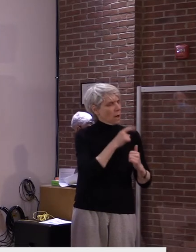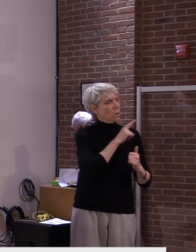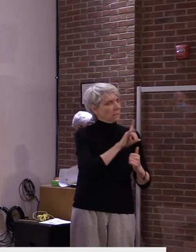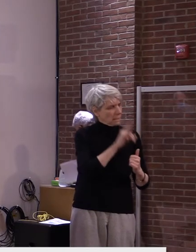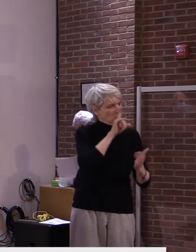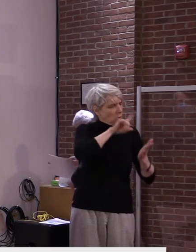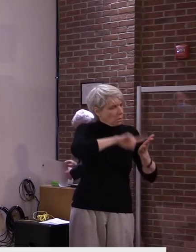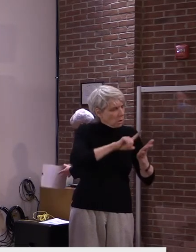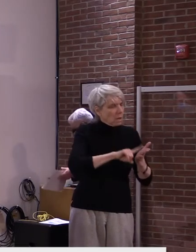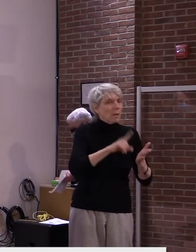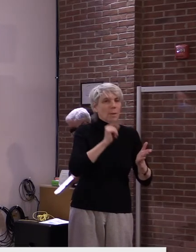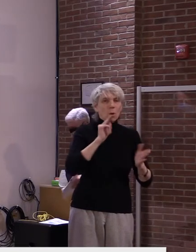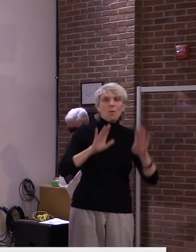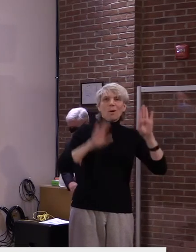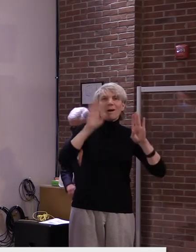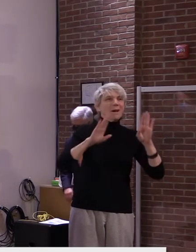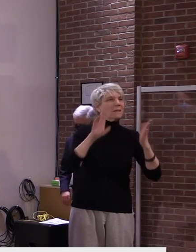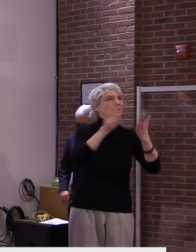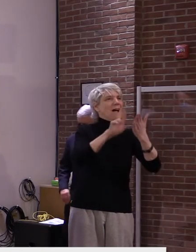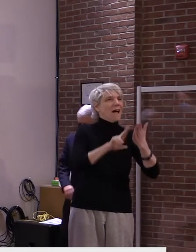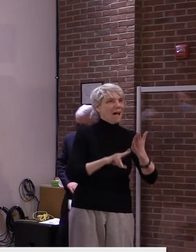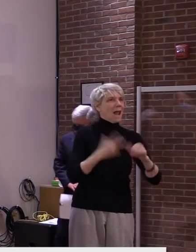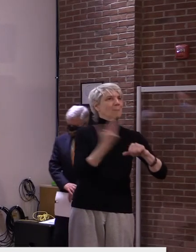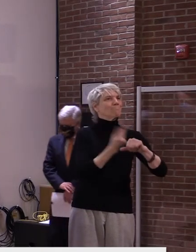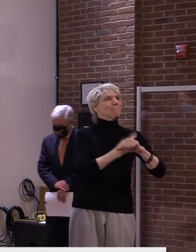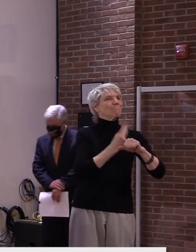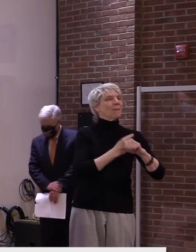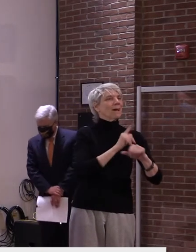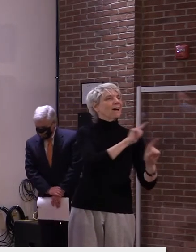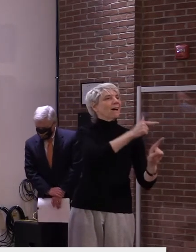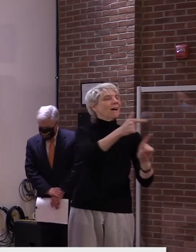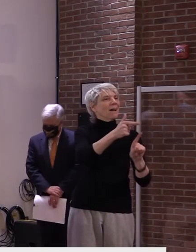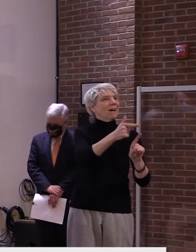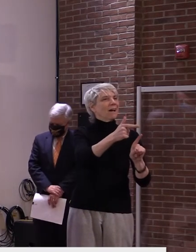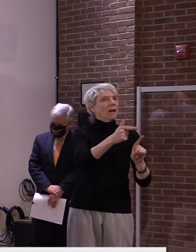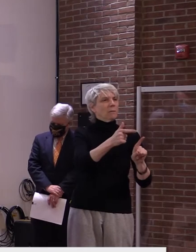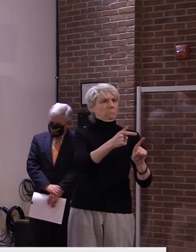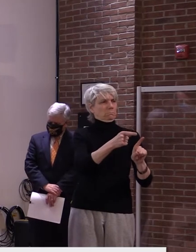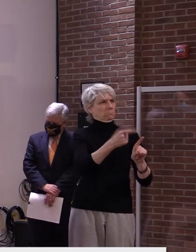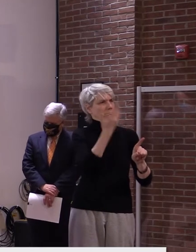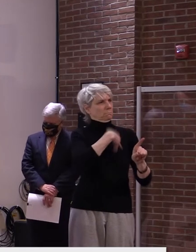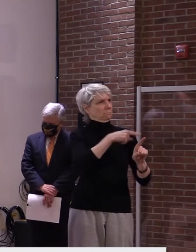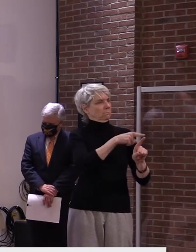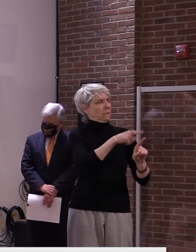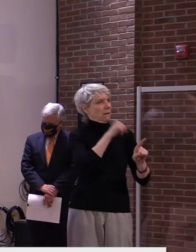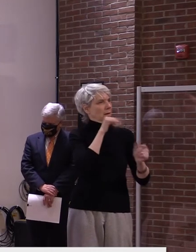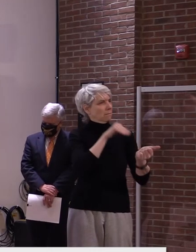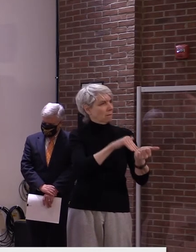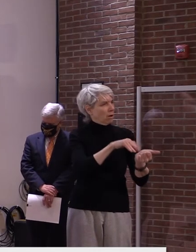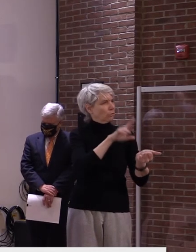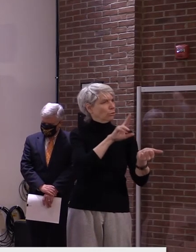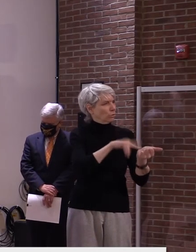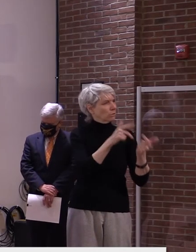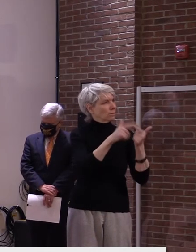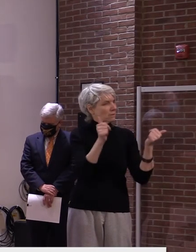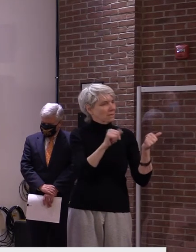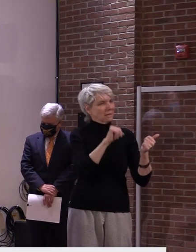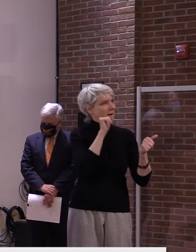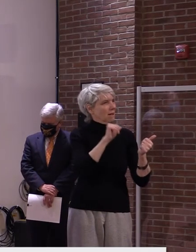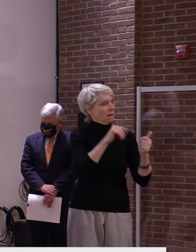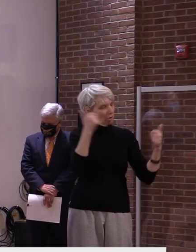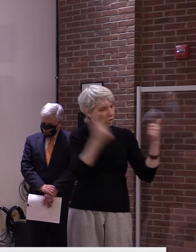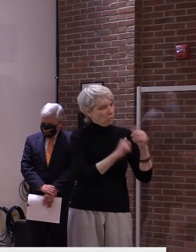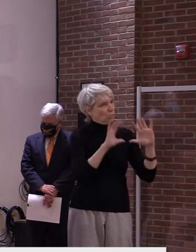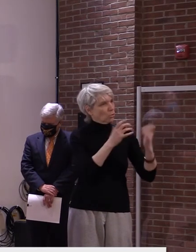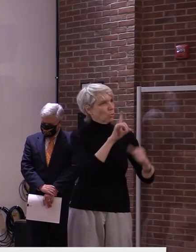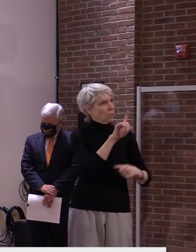check whether people fell in 1A? And, you know, people that received vaccinations but were not in 1A, have you